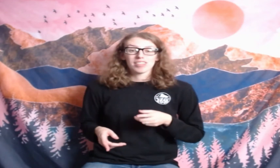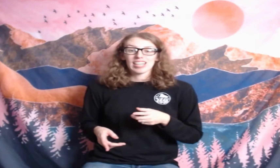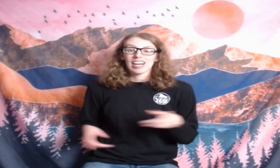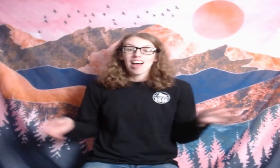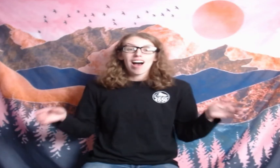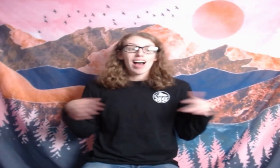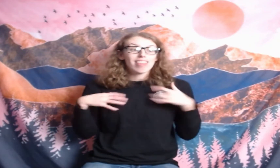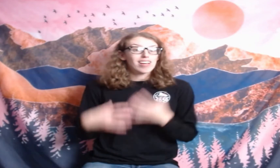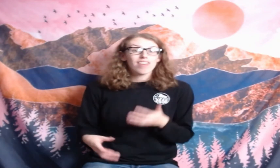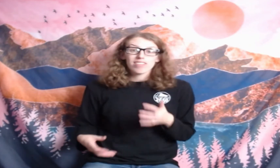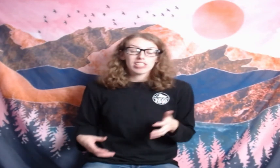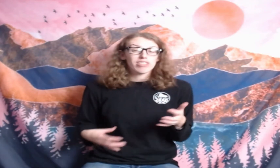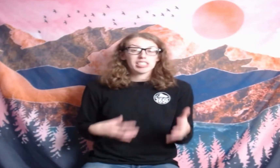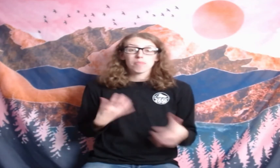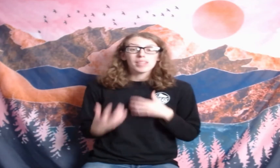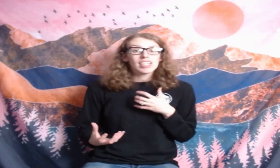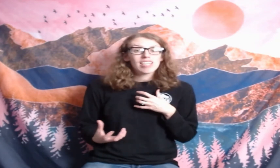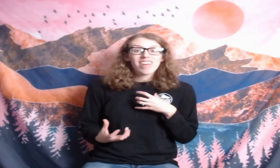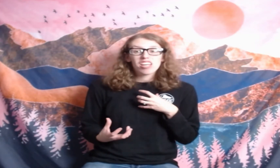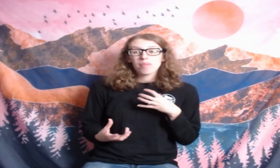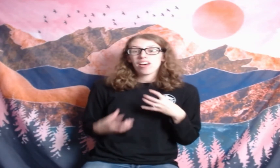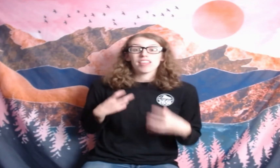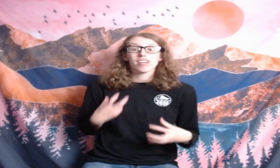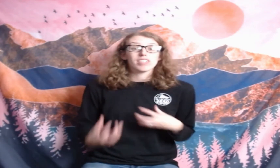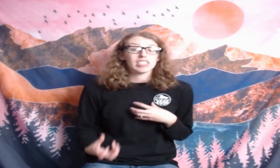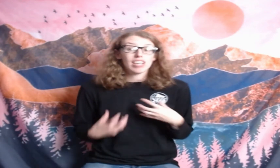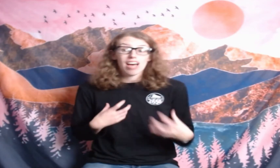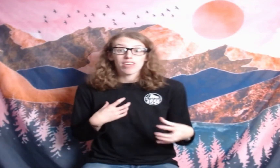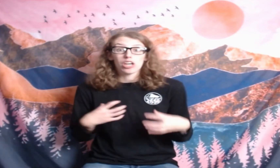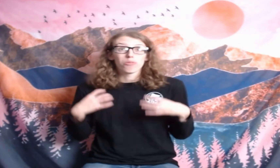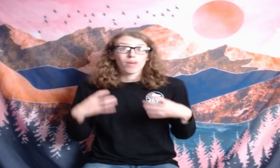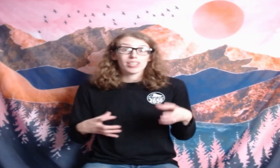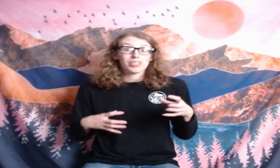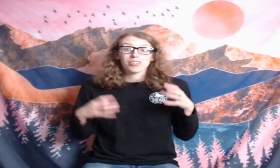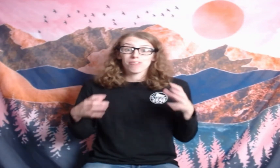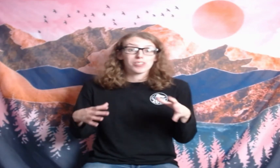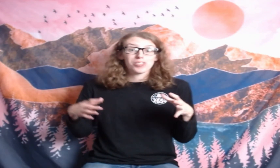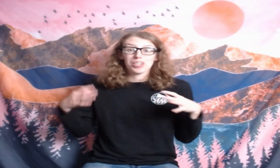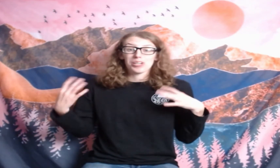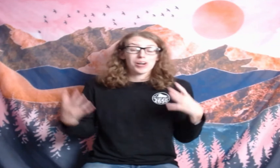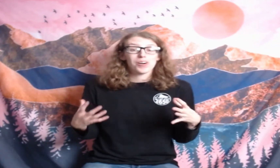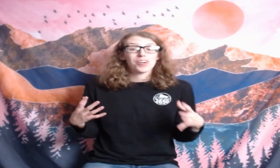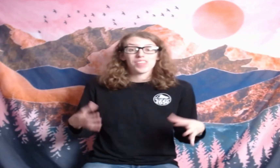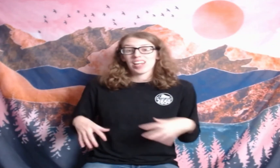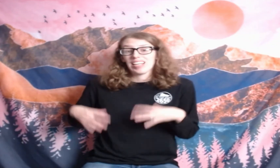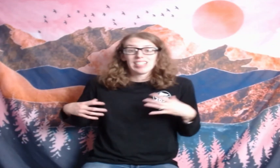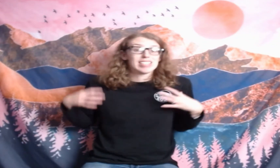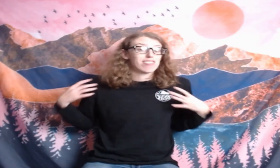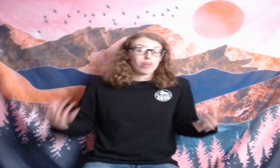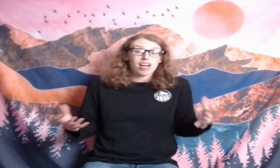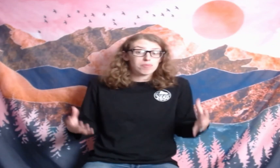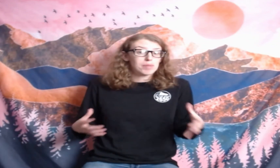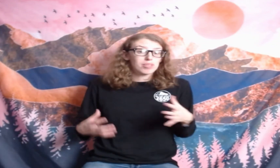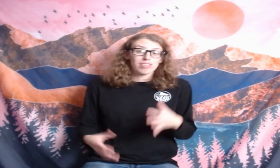there. I love having the flexibility of Annabelle. I love still having a regular functioning car that I can drive people around